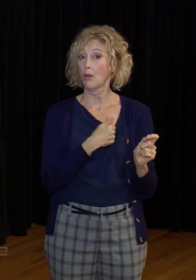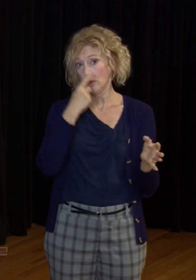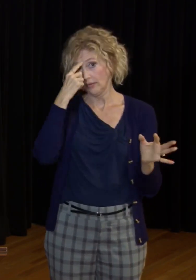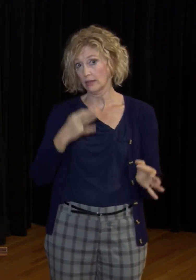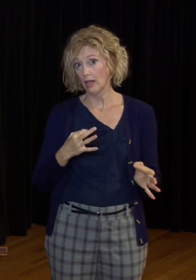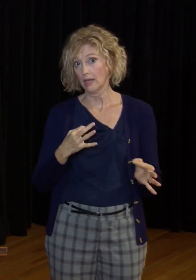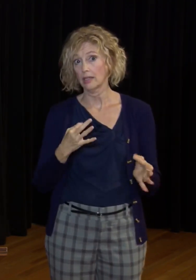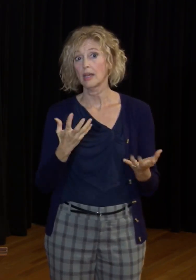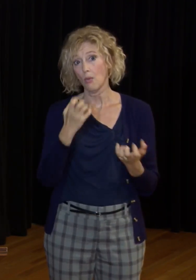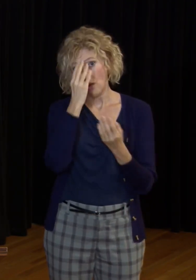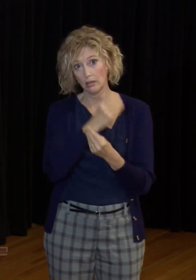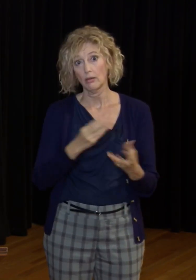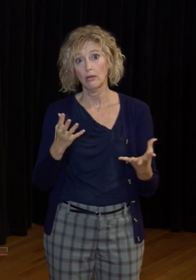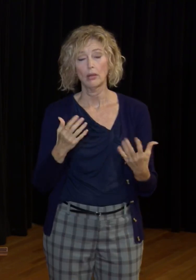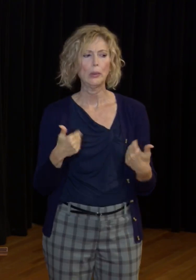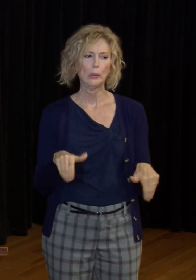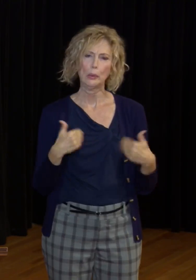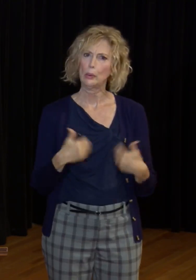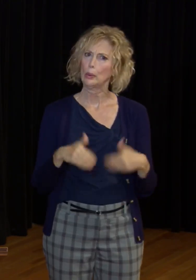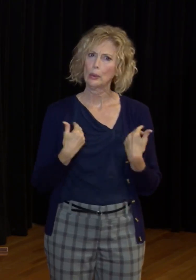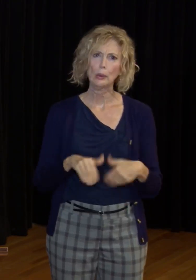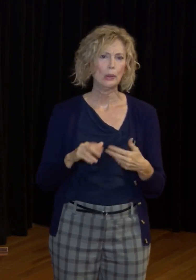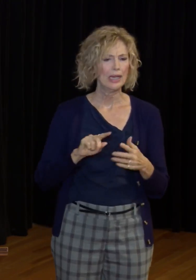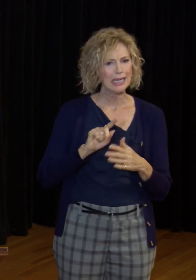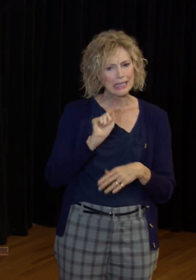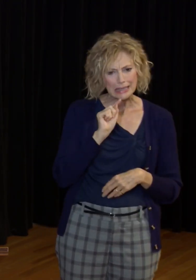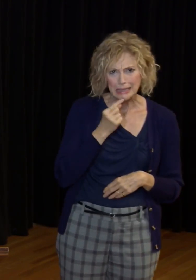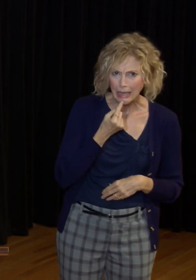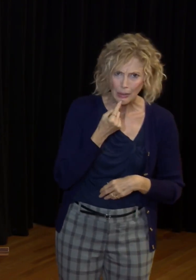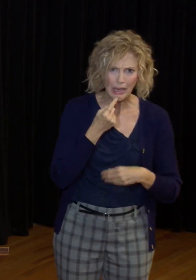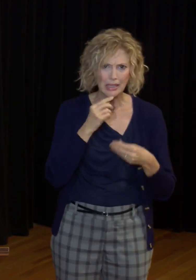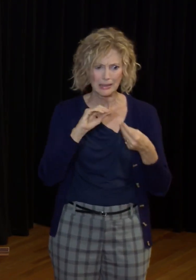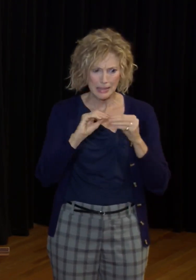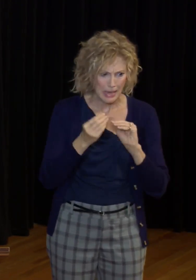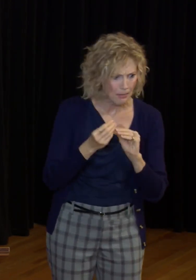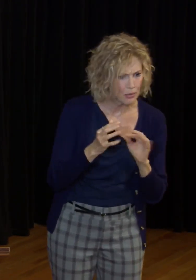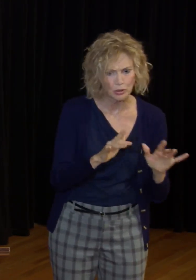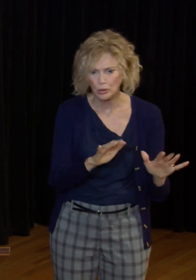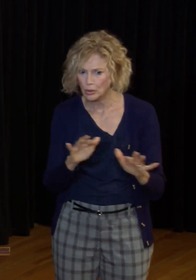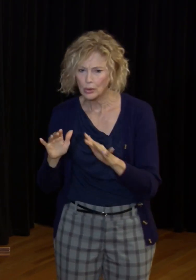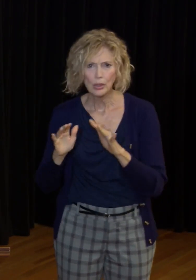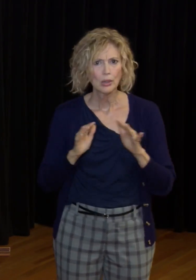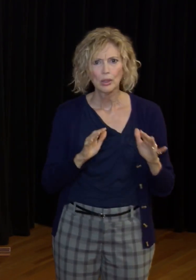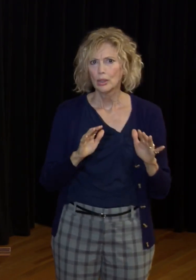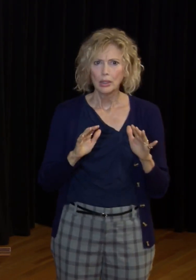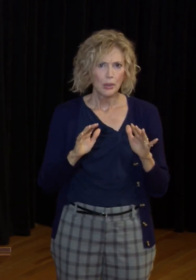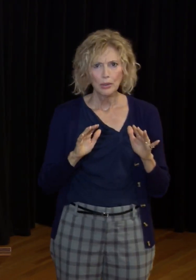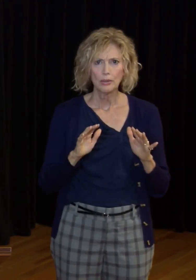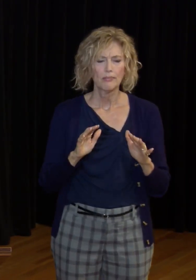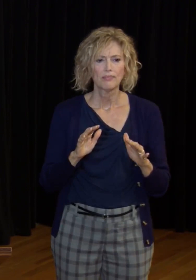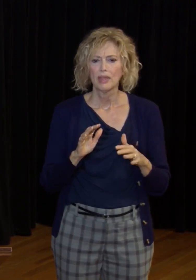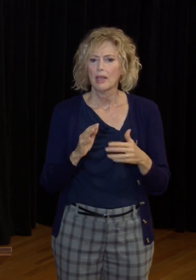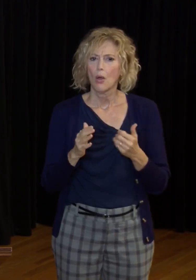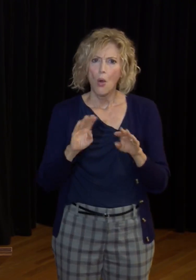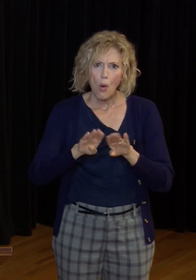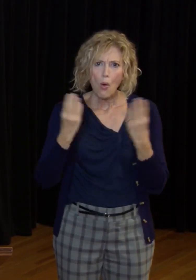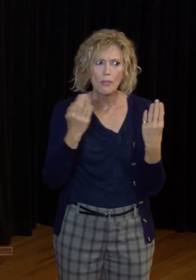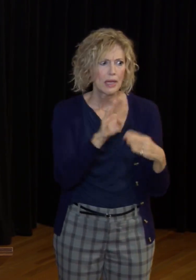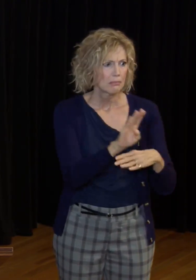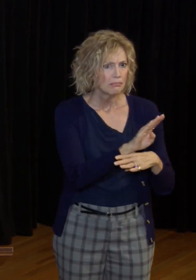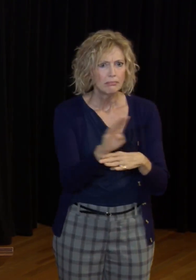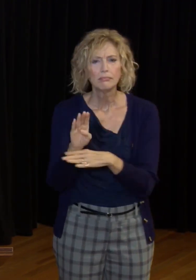today. We went through some serious hard metrics that really shifted behaviors, businesses opening, and everything else. We're moving